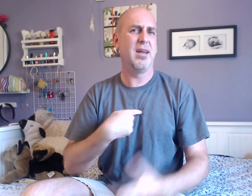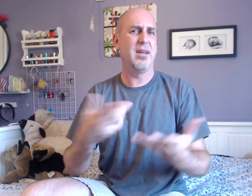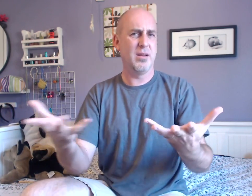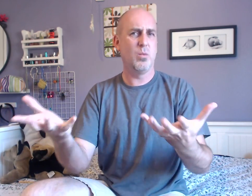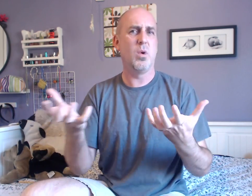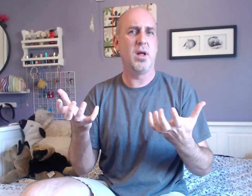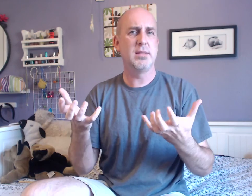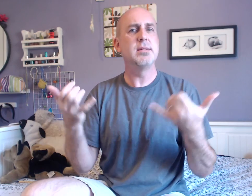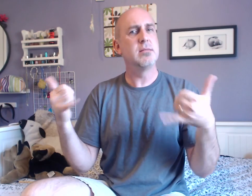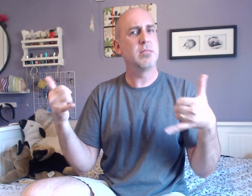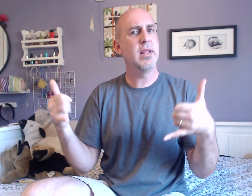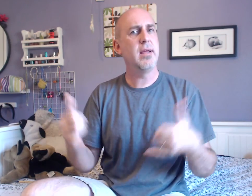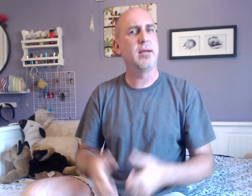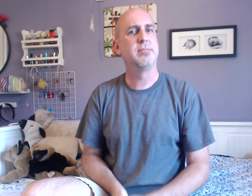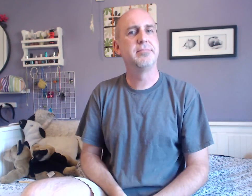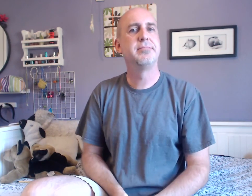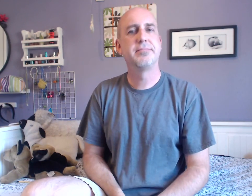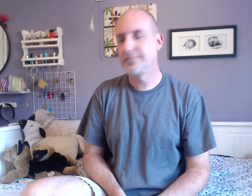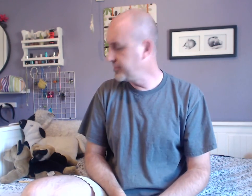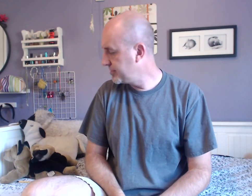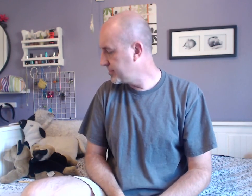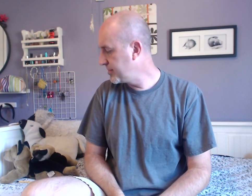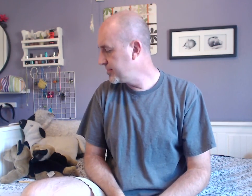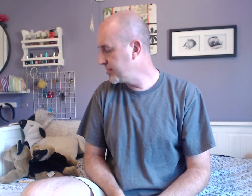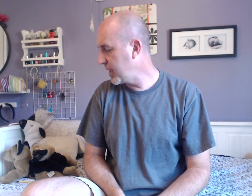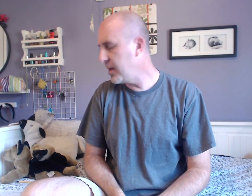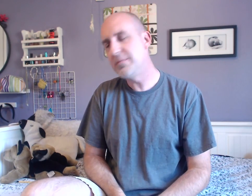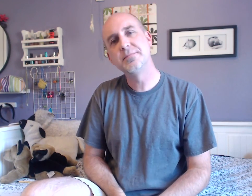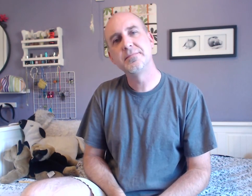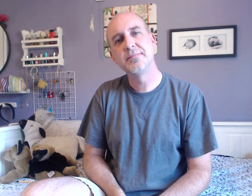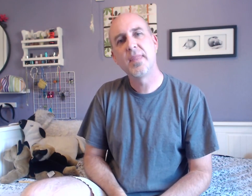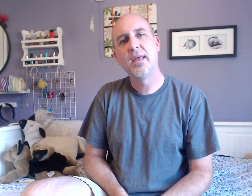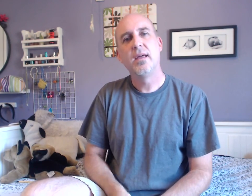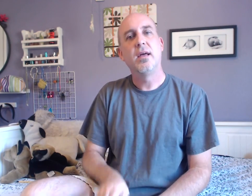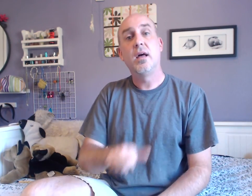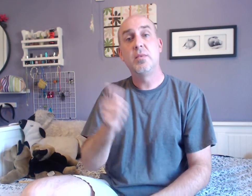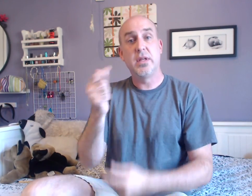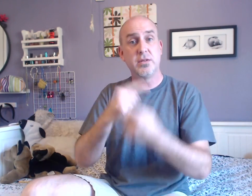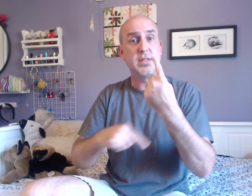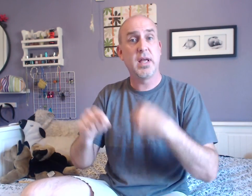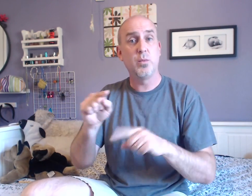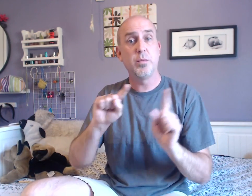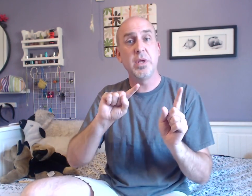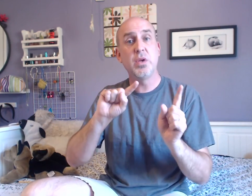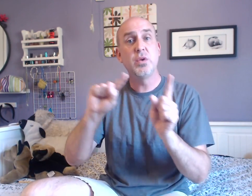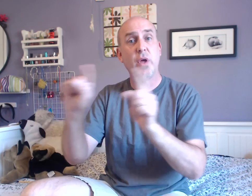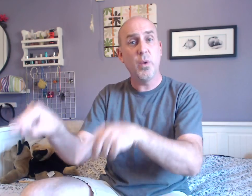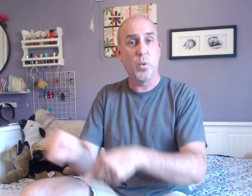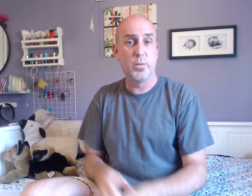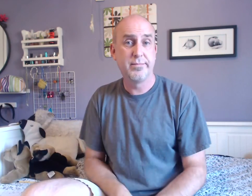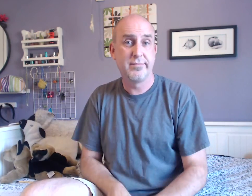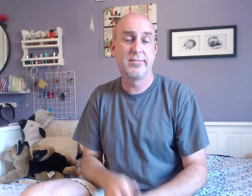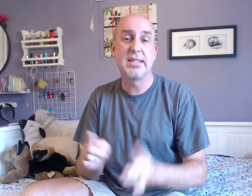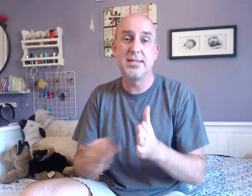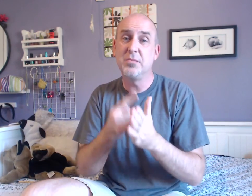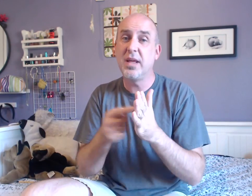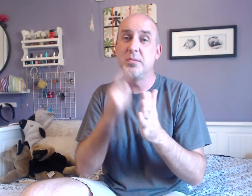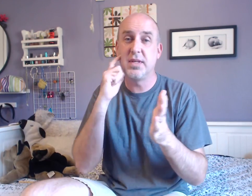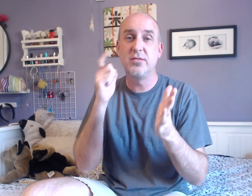I want play. Okay. Another sign would be go. Sometimes I've